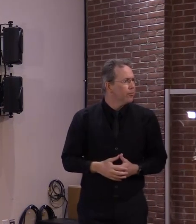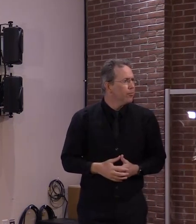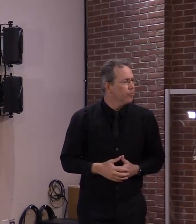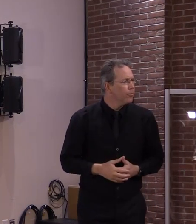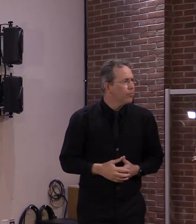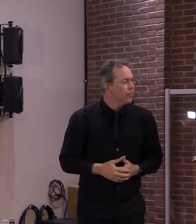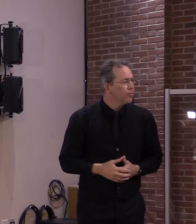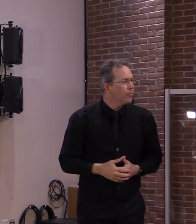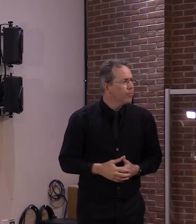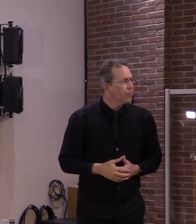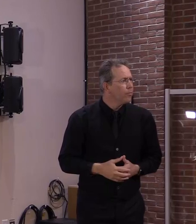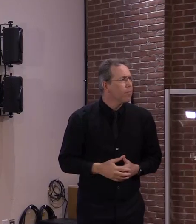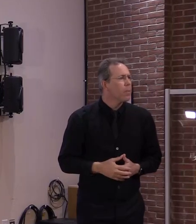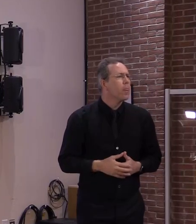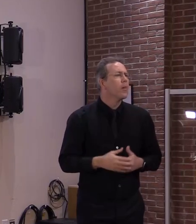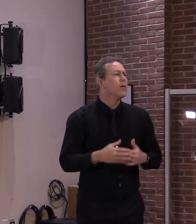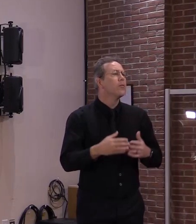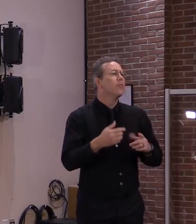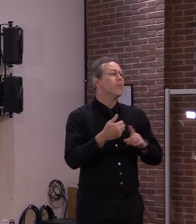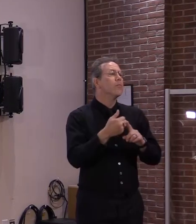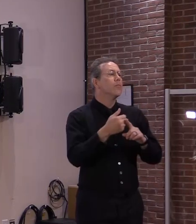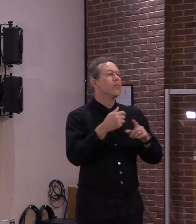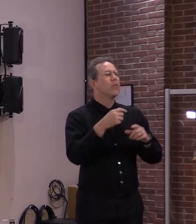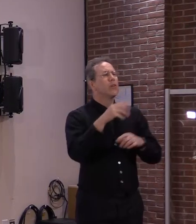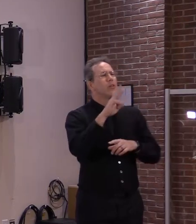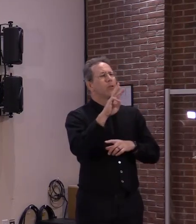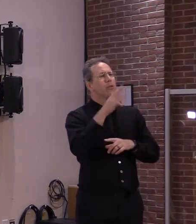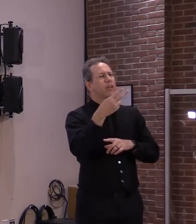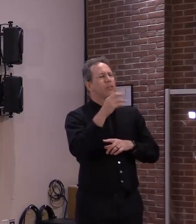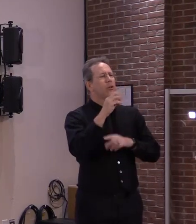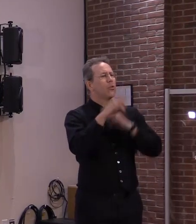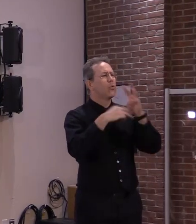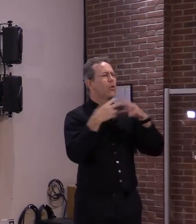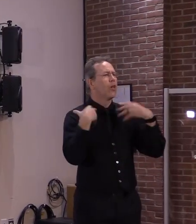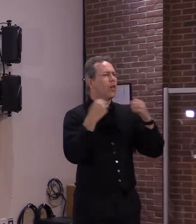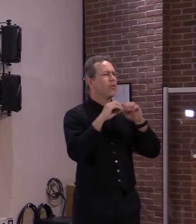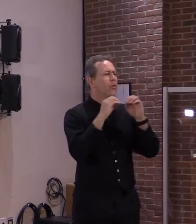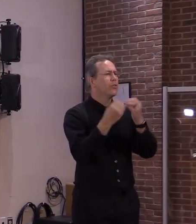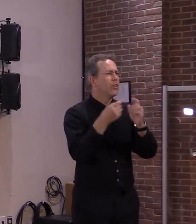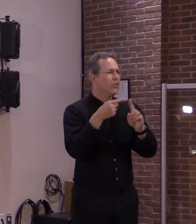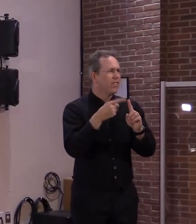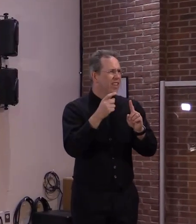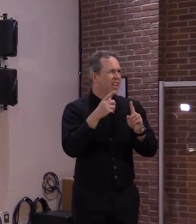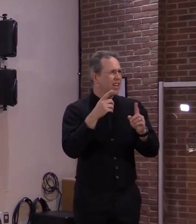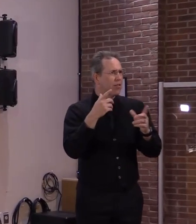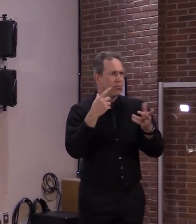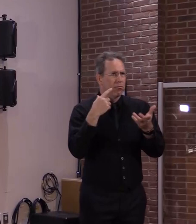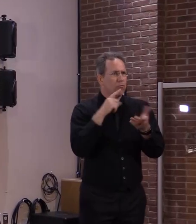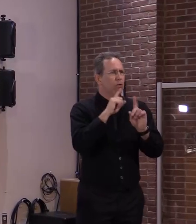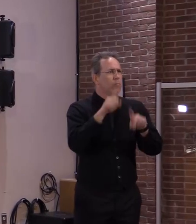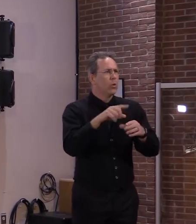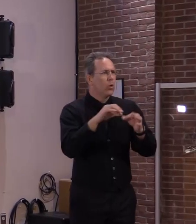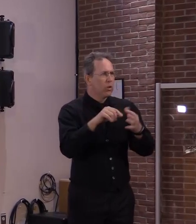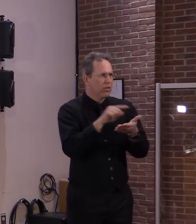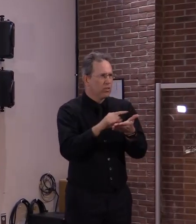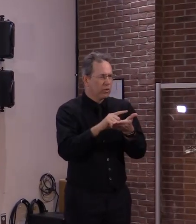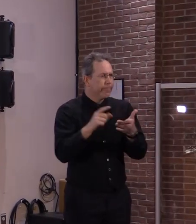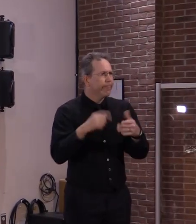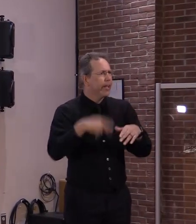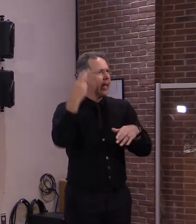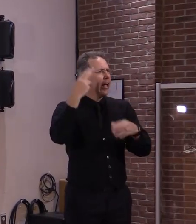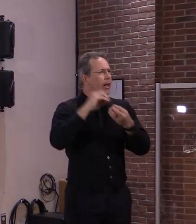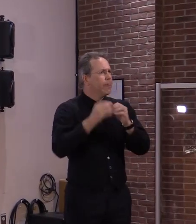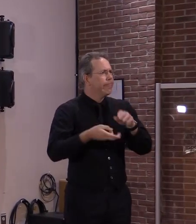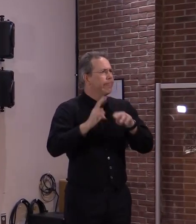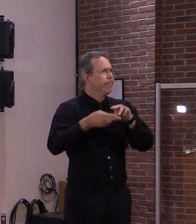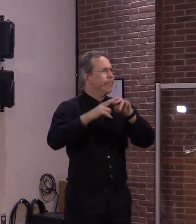well. The World Health Organization announced yesterday that this was the highest weekly total globally of new cases. So that is